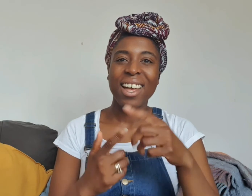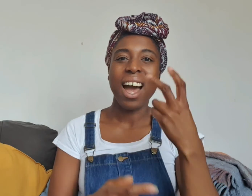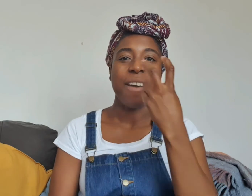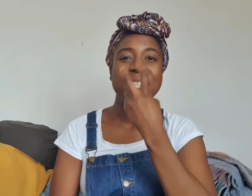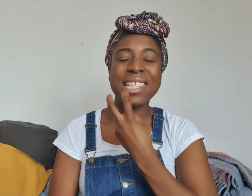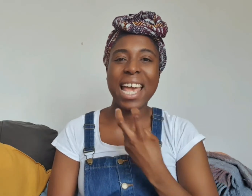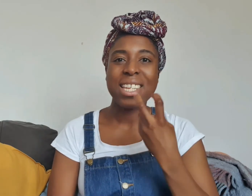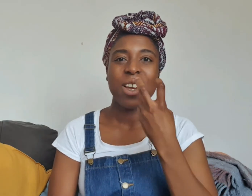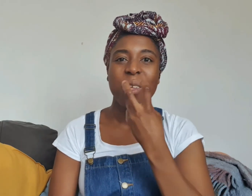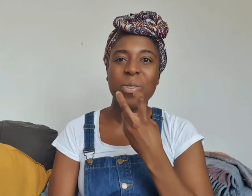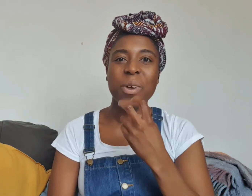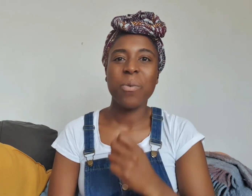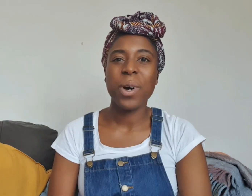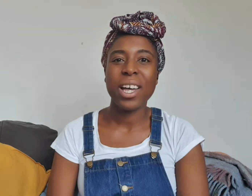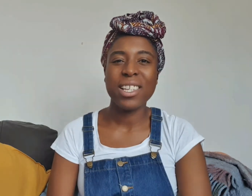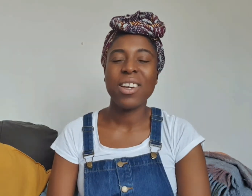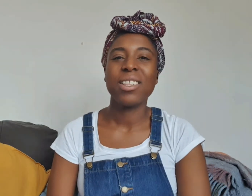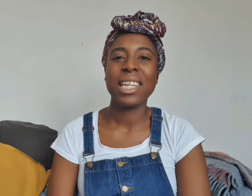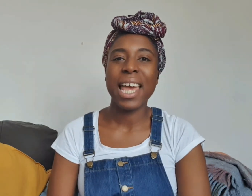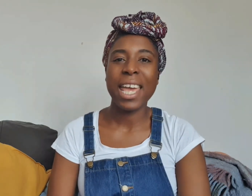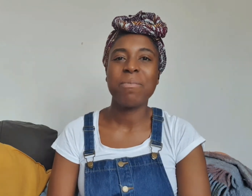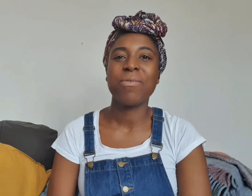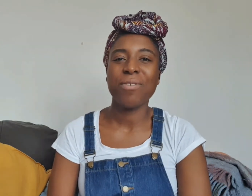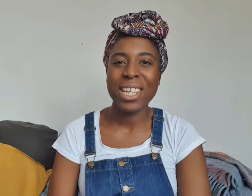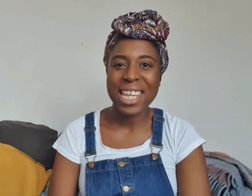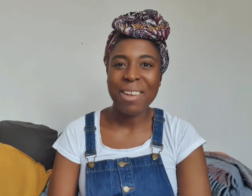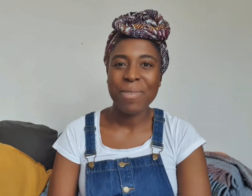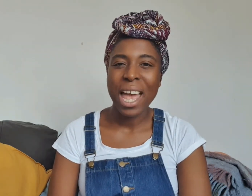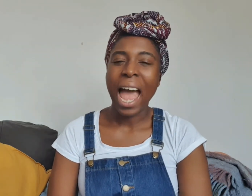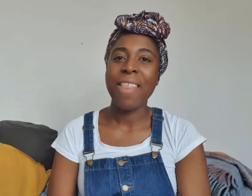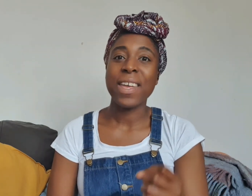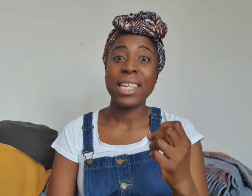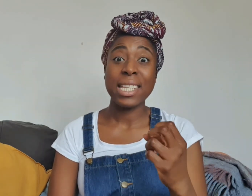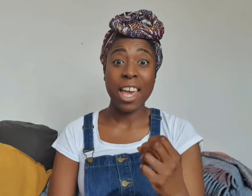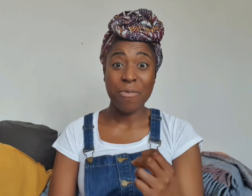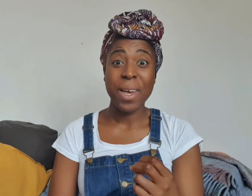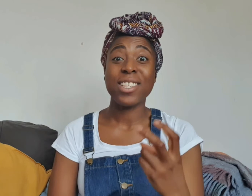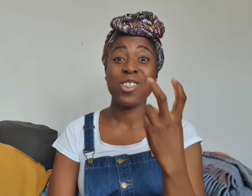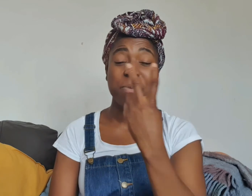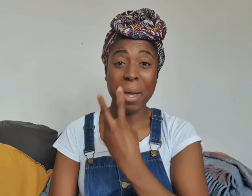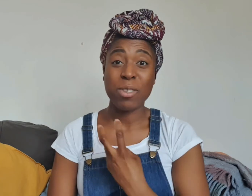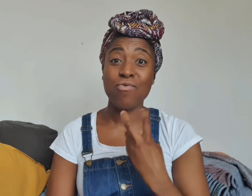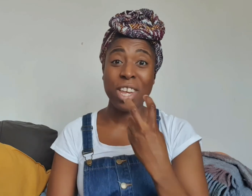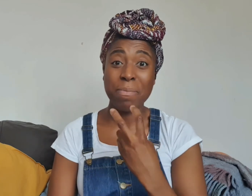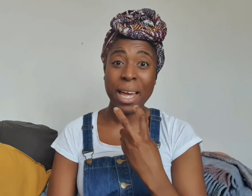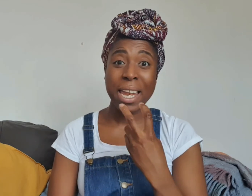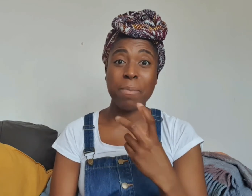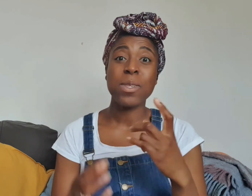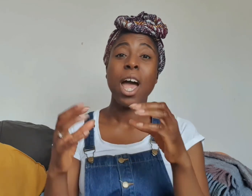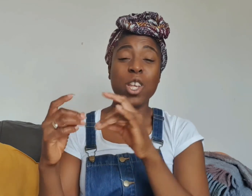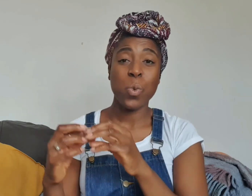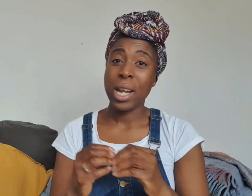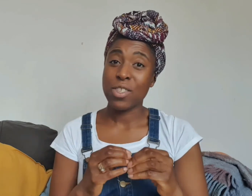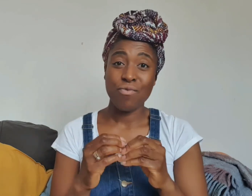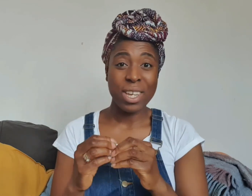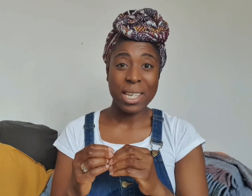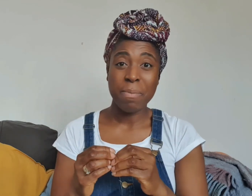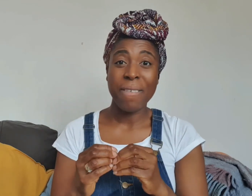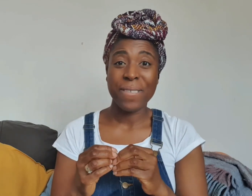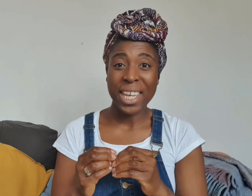I've said the name Freddie, and then the deaf person should be able to read my lips as well as read my